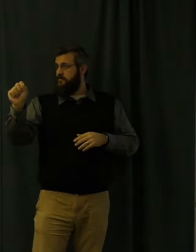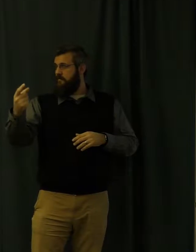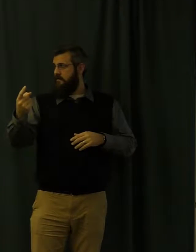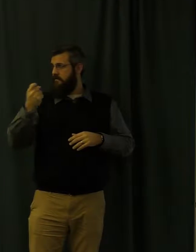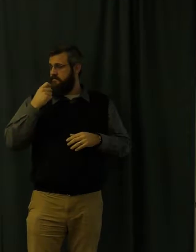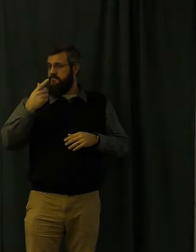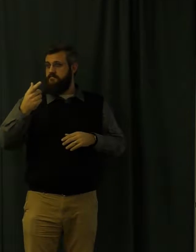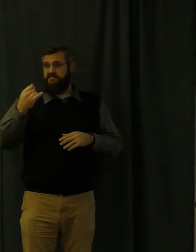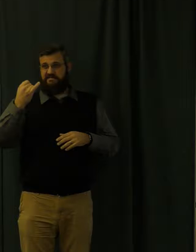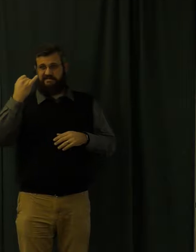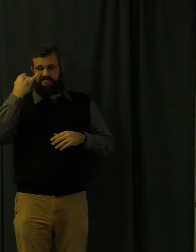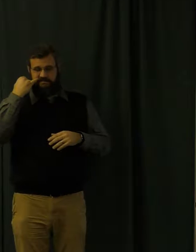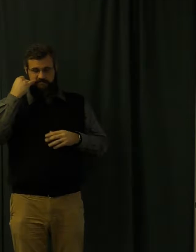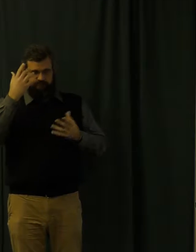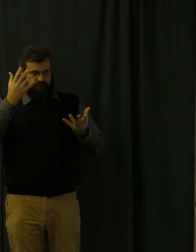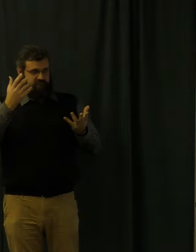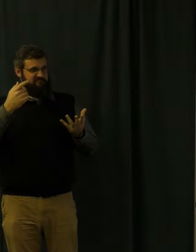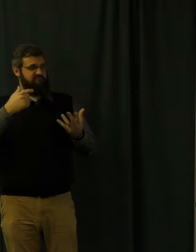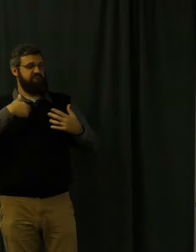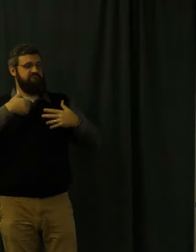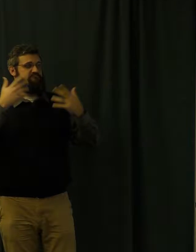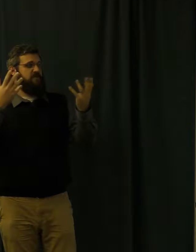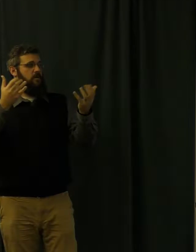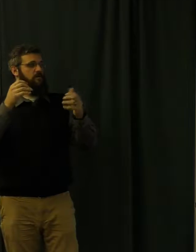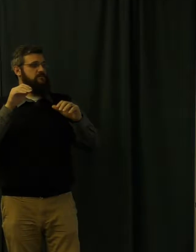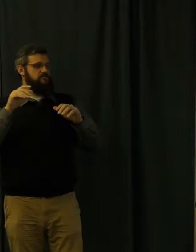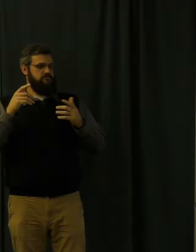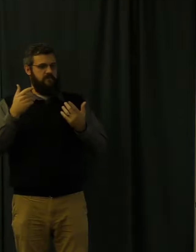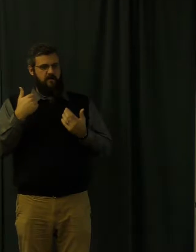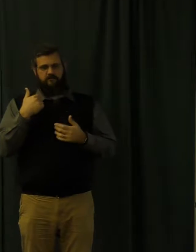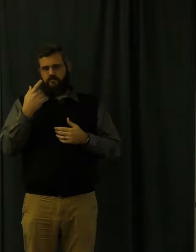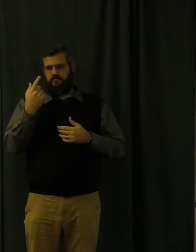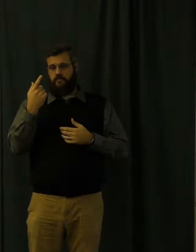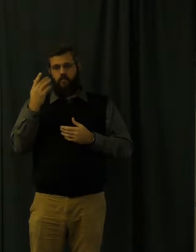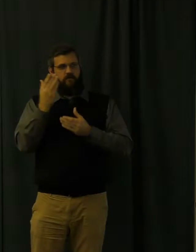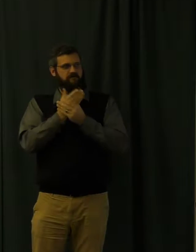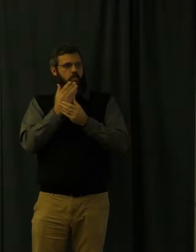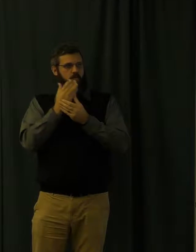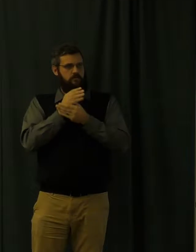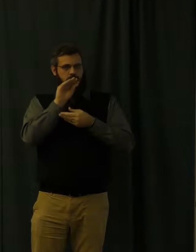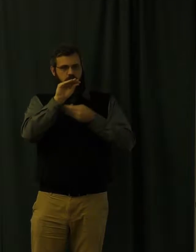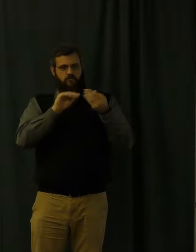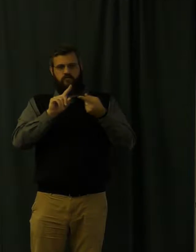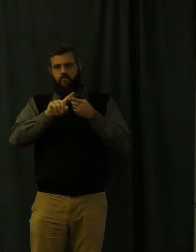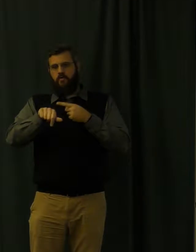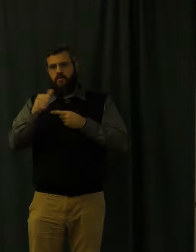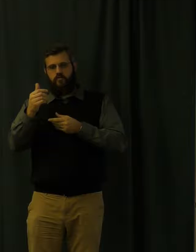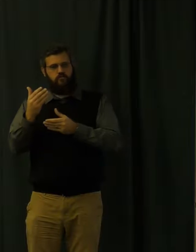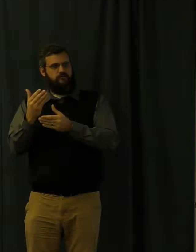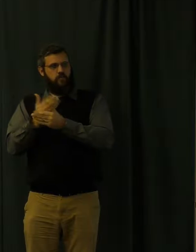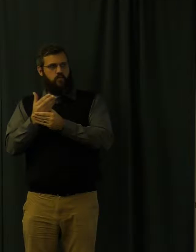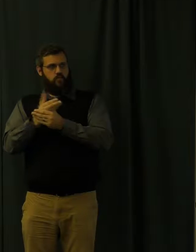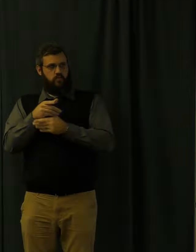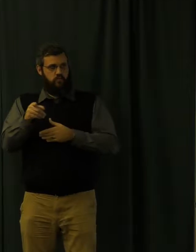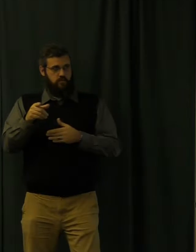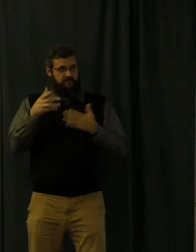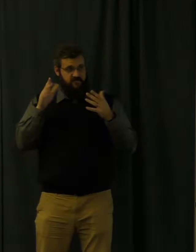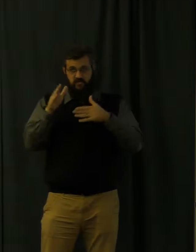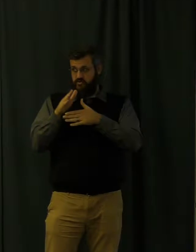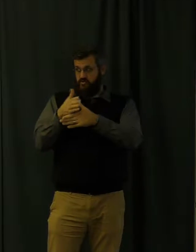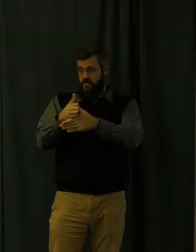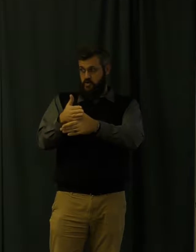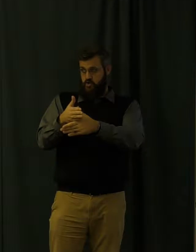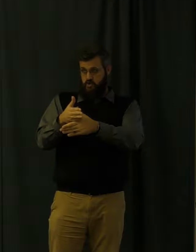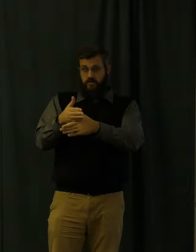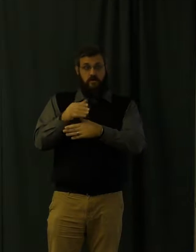I want to move a document from one folder to another, but I've shared that, and